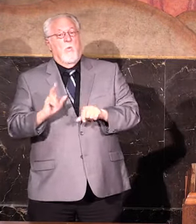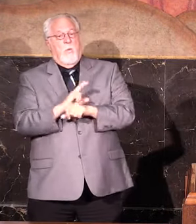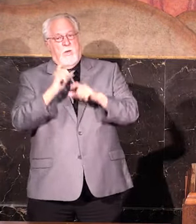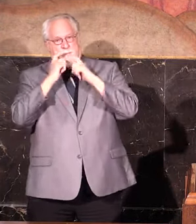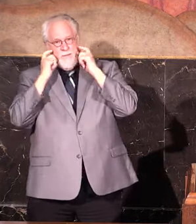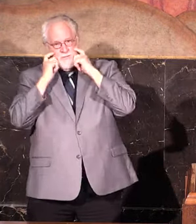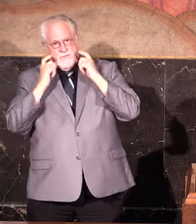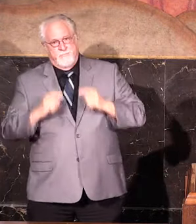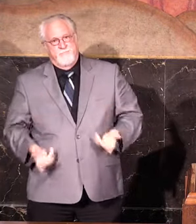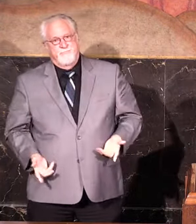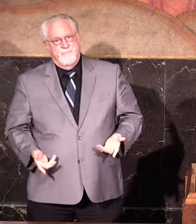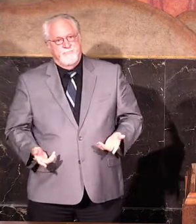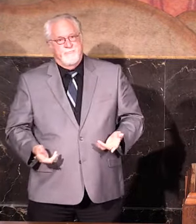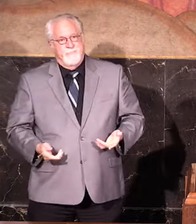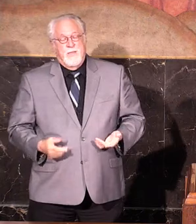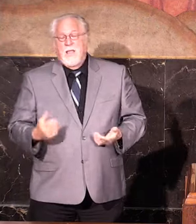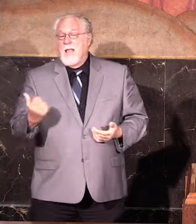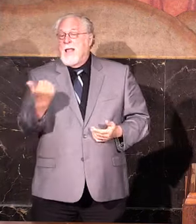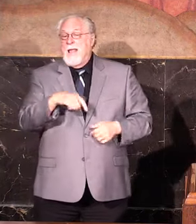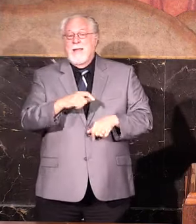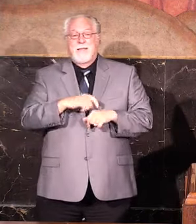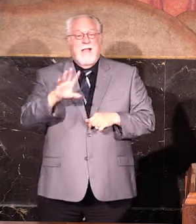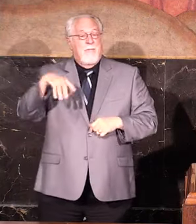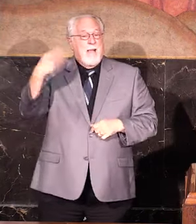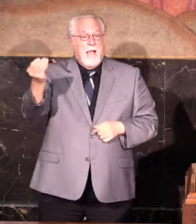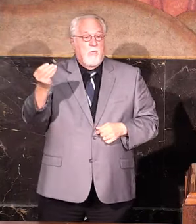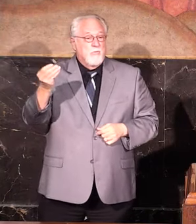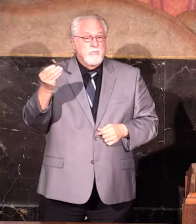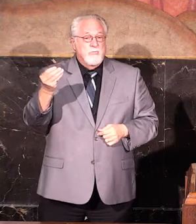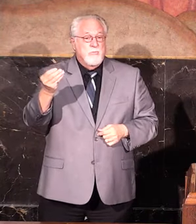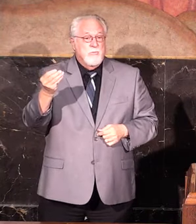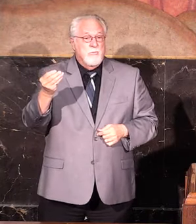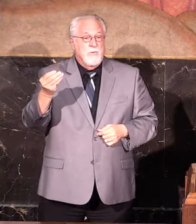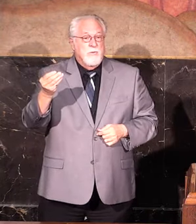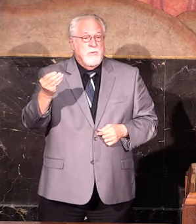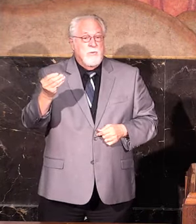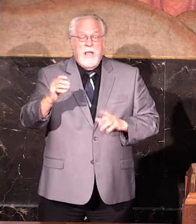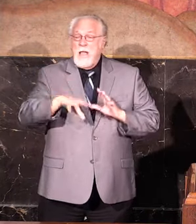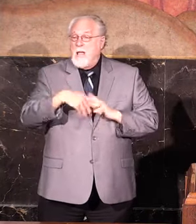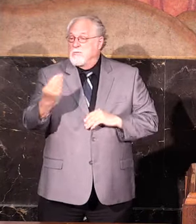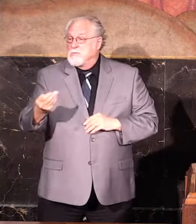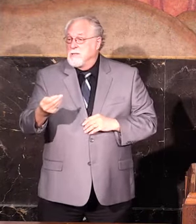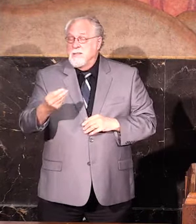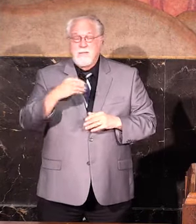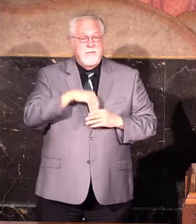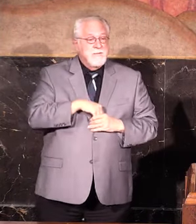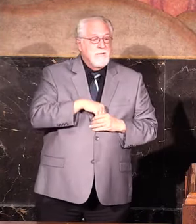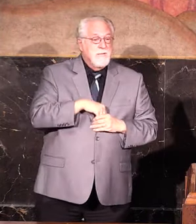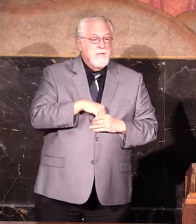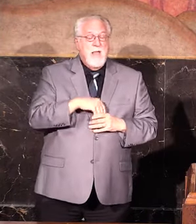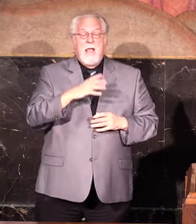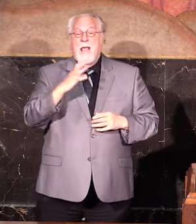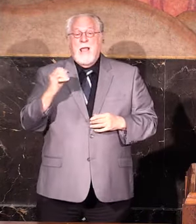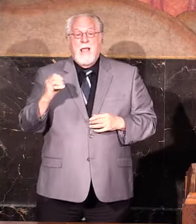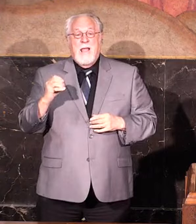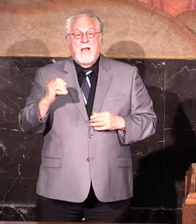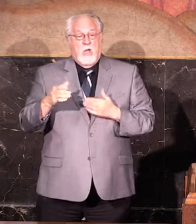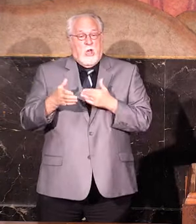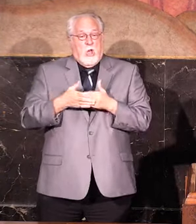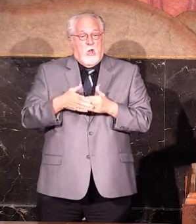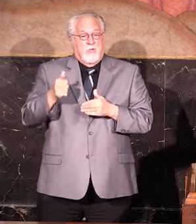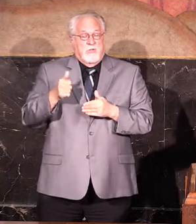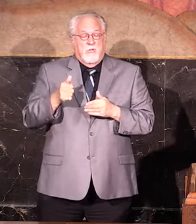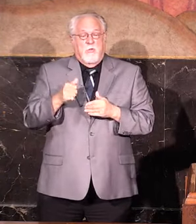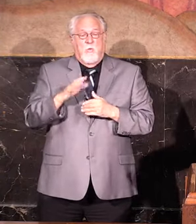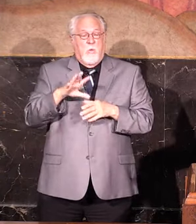masks. Anytime you're out of your home, outdoors or indoors, and